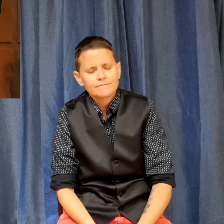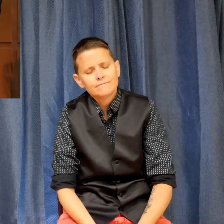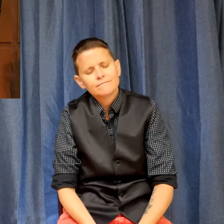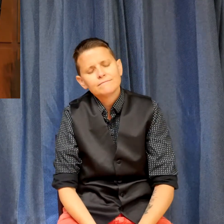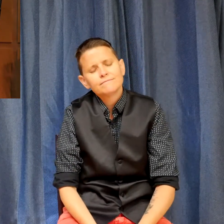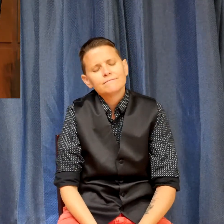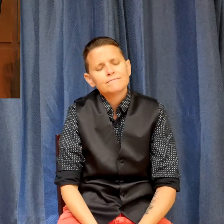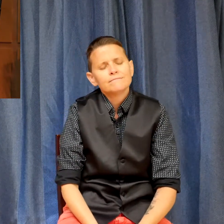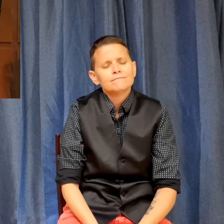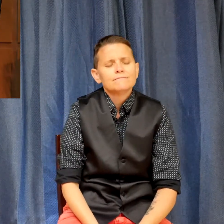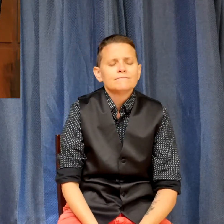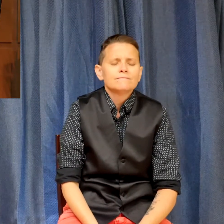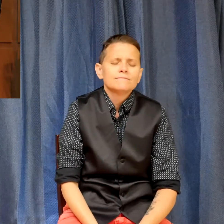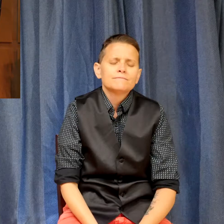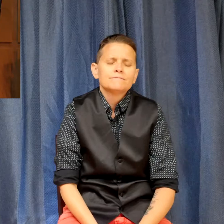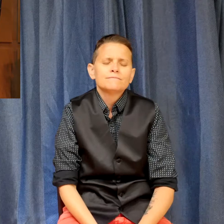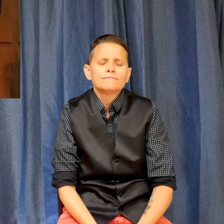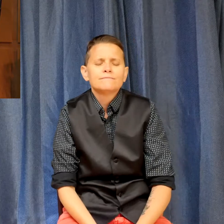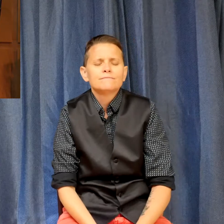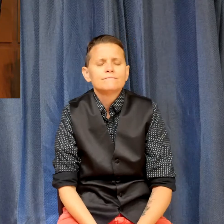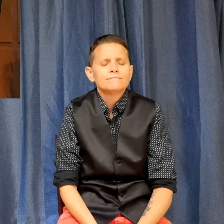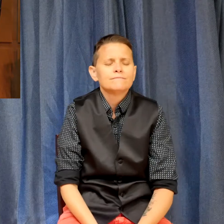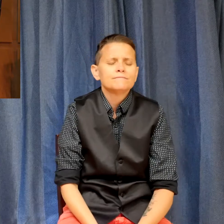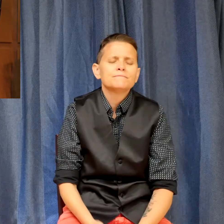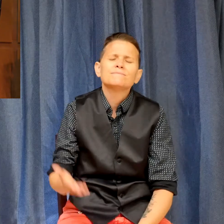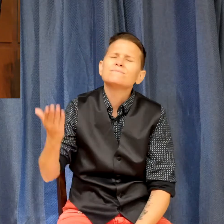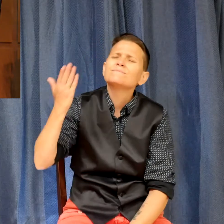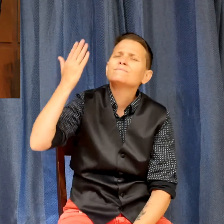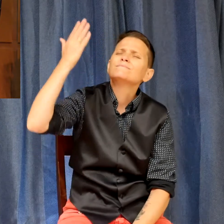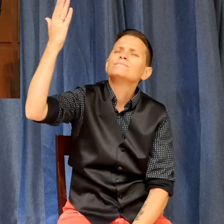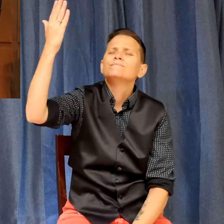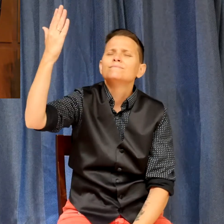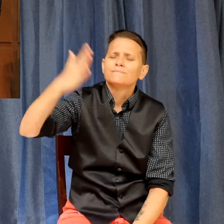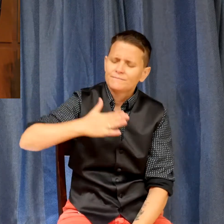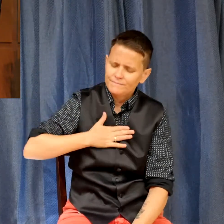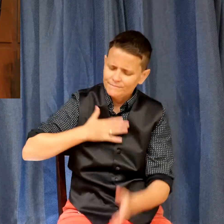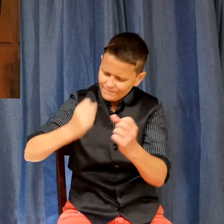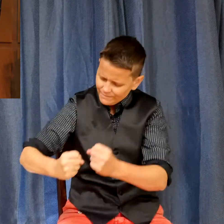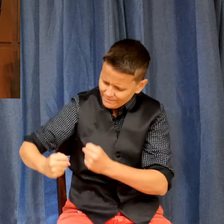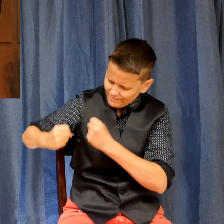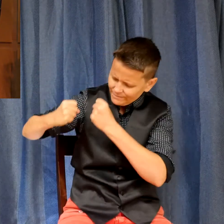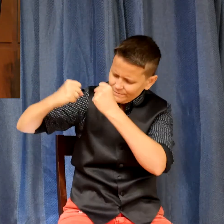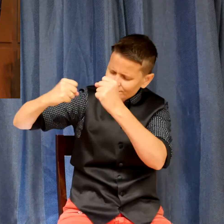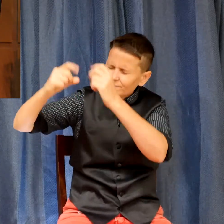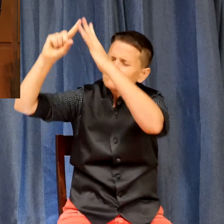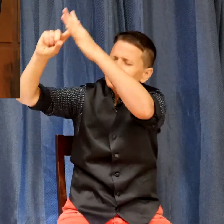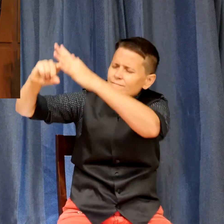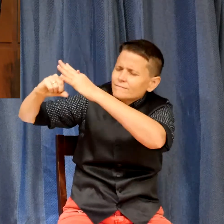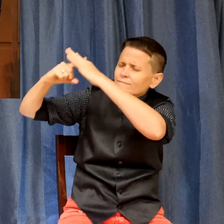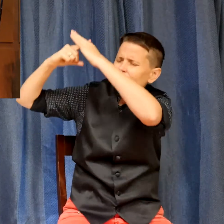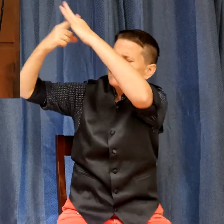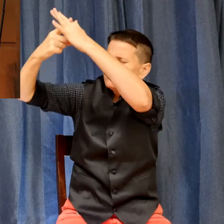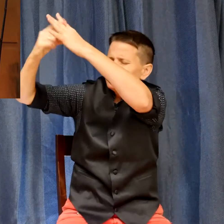you are the source of my